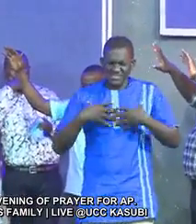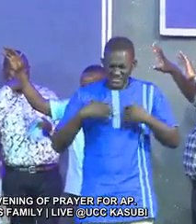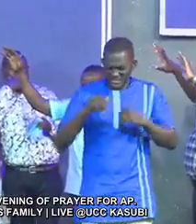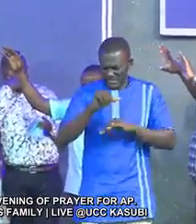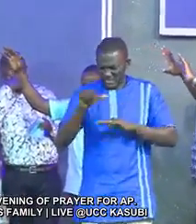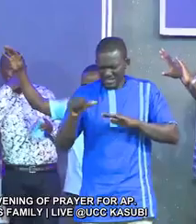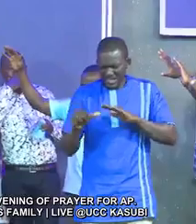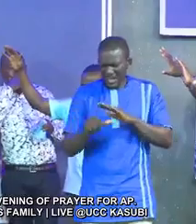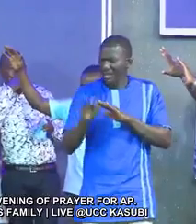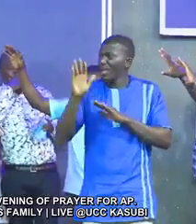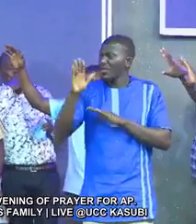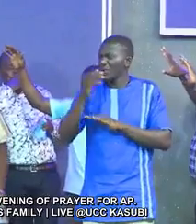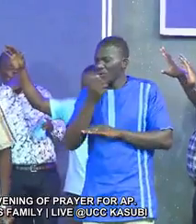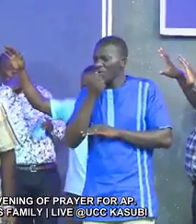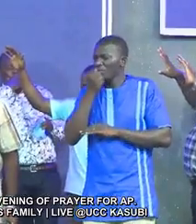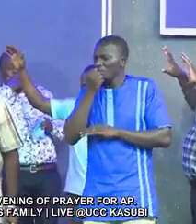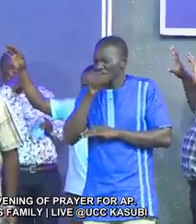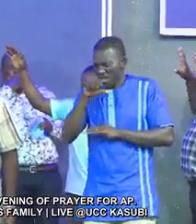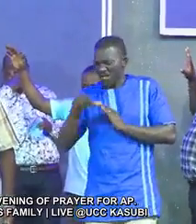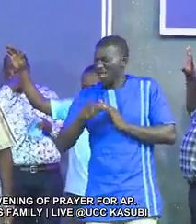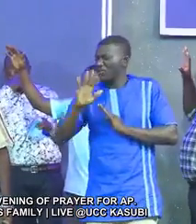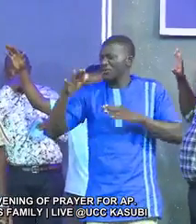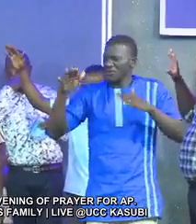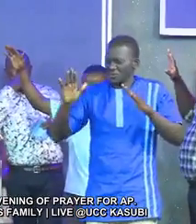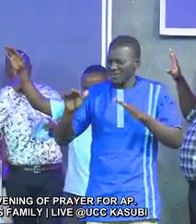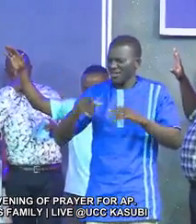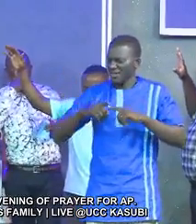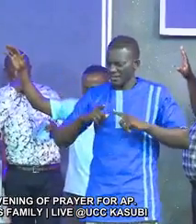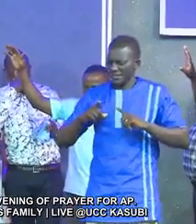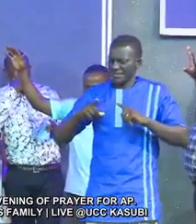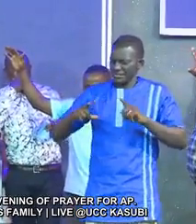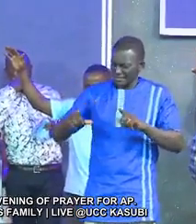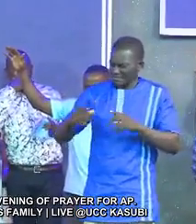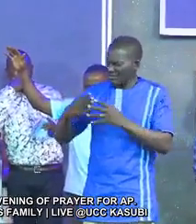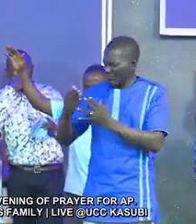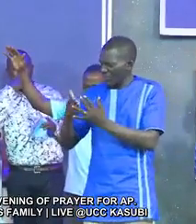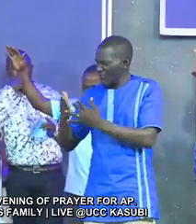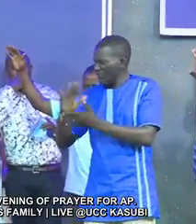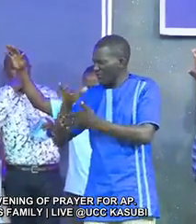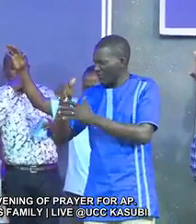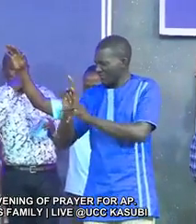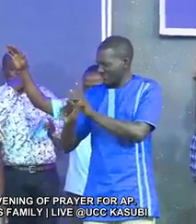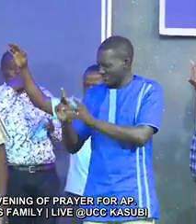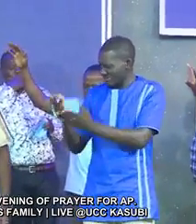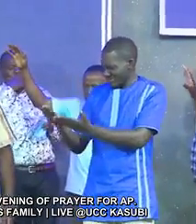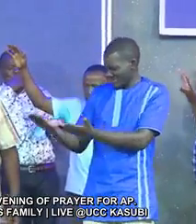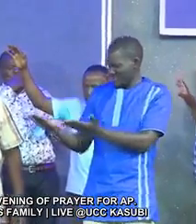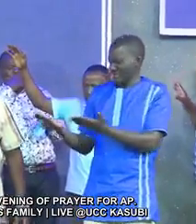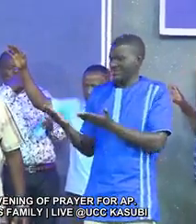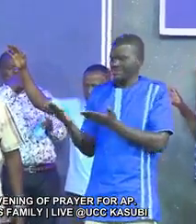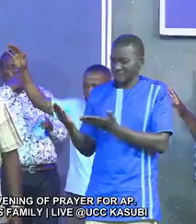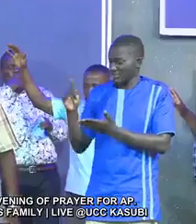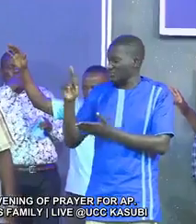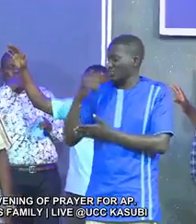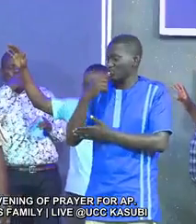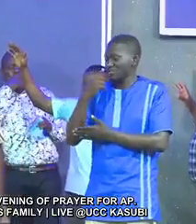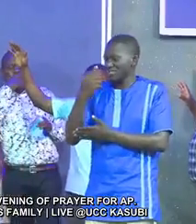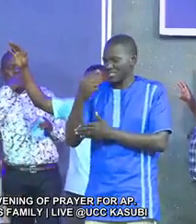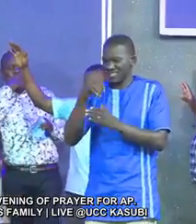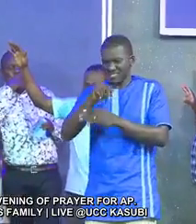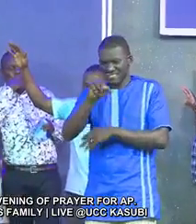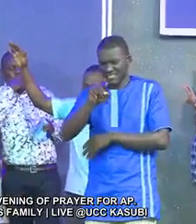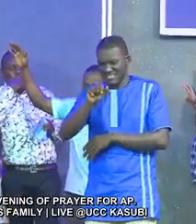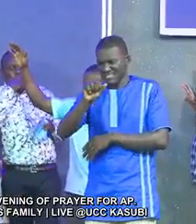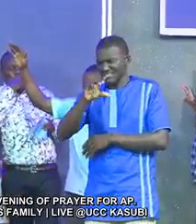wansi w'ebbugumu w'ebiwawaatiro byo kuyitemu bonna, ayi Katonda ow'eggye. Wayogera mu Zakaliya